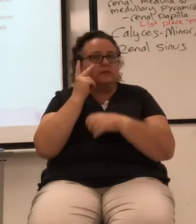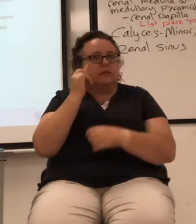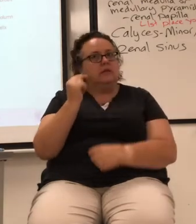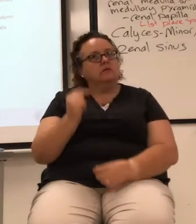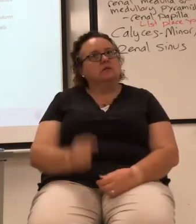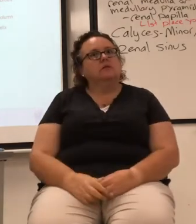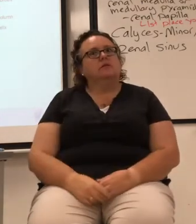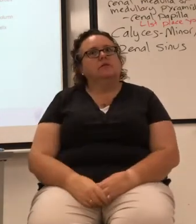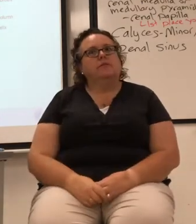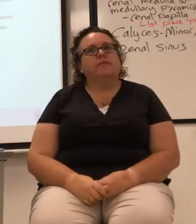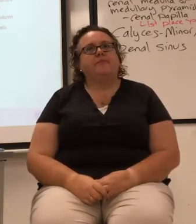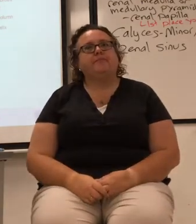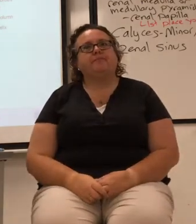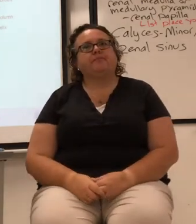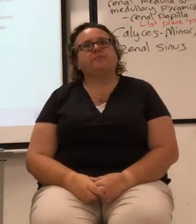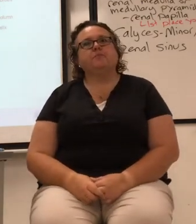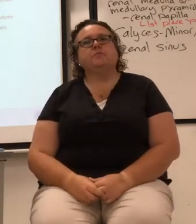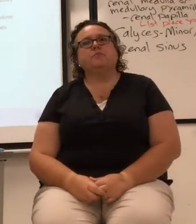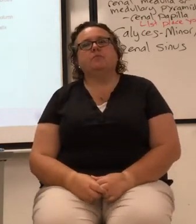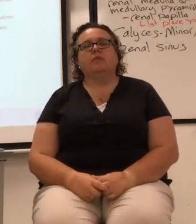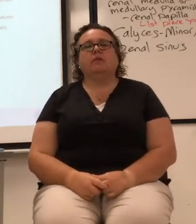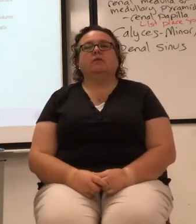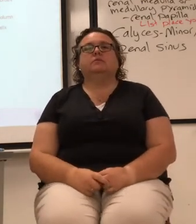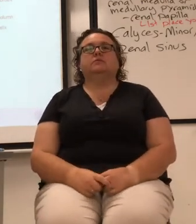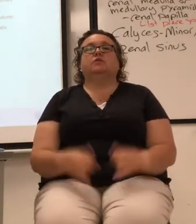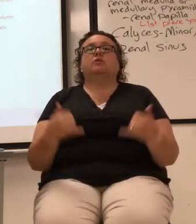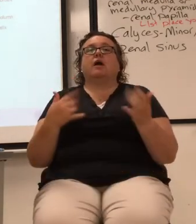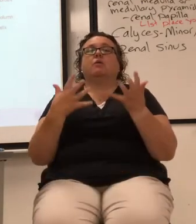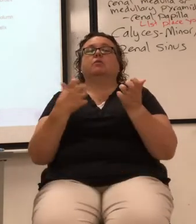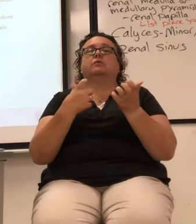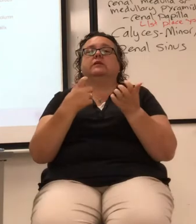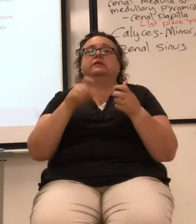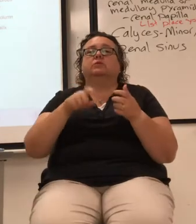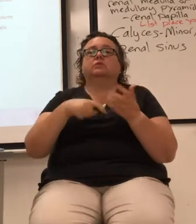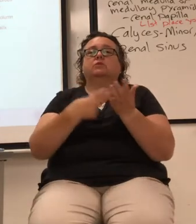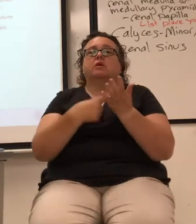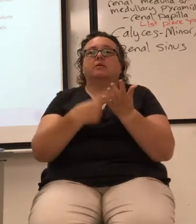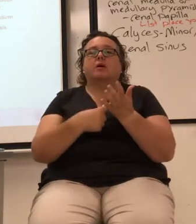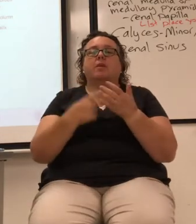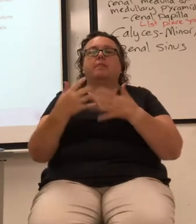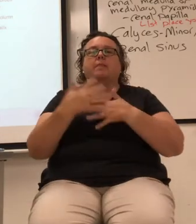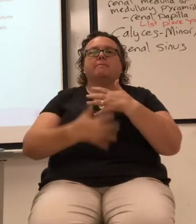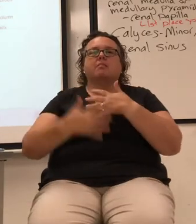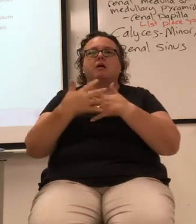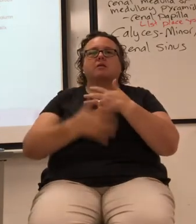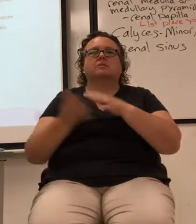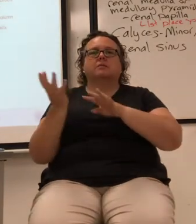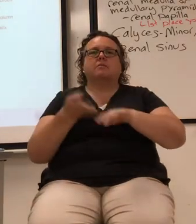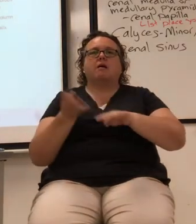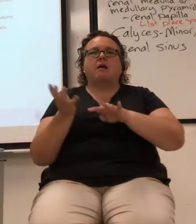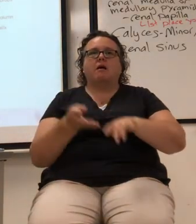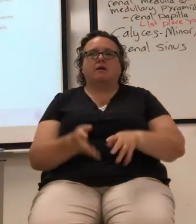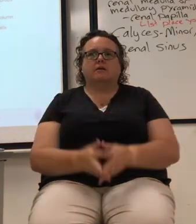microscope. Okay, so we need to talk about the blood supply.